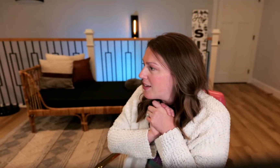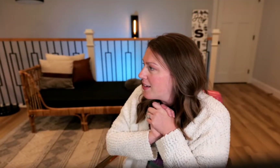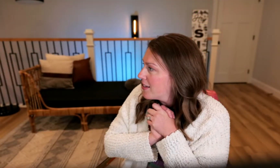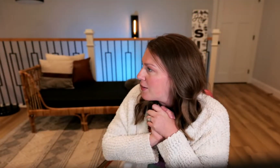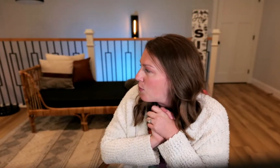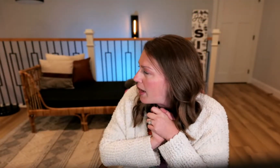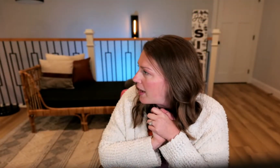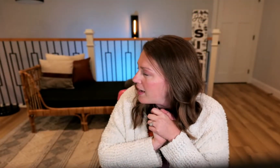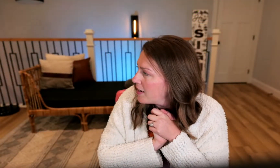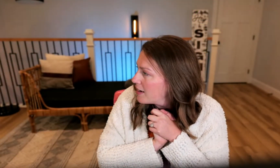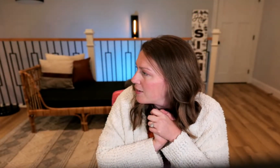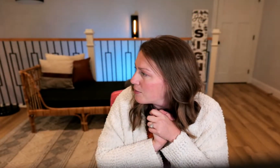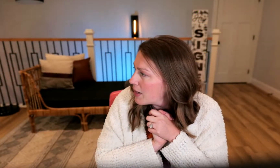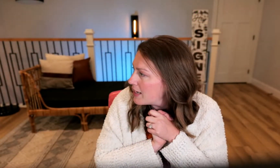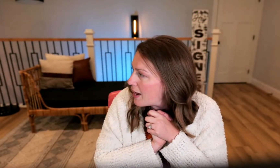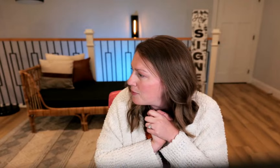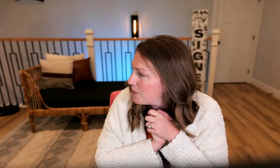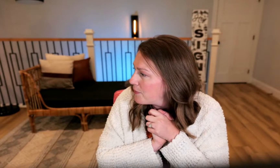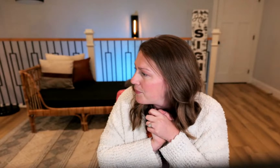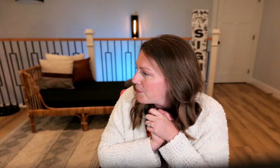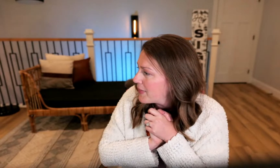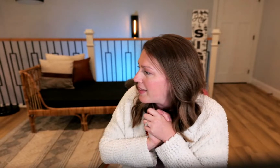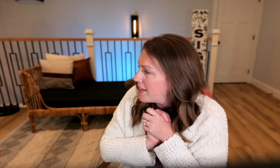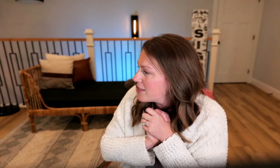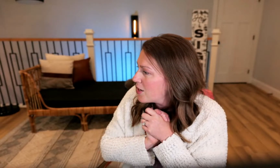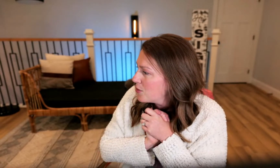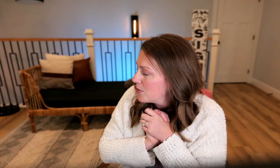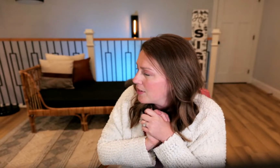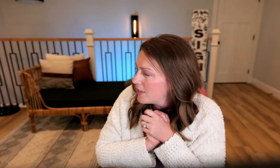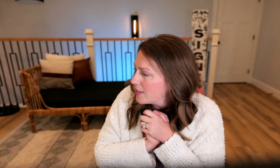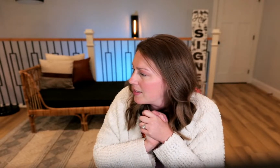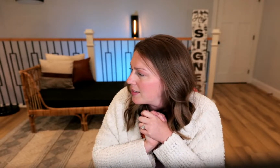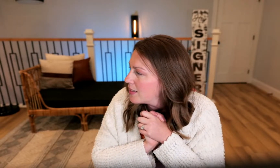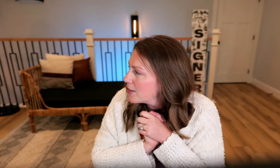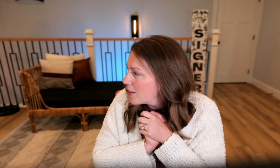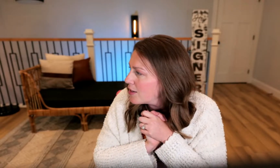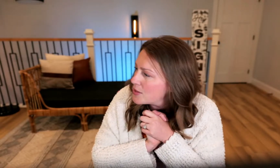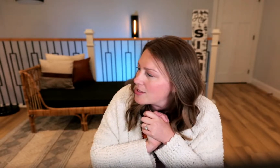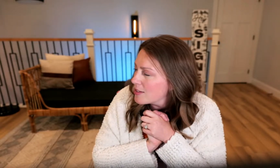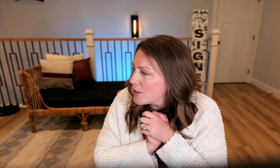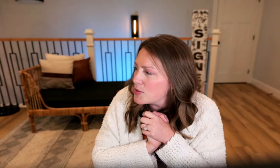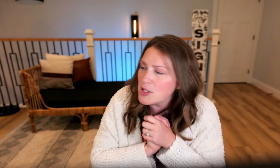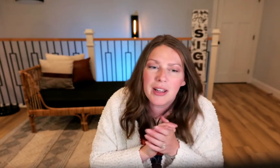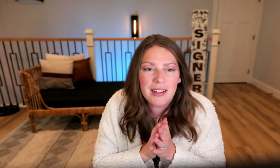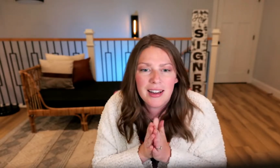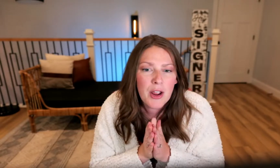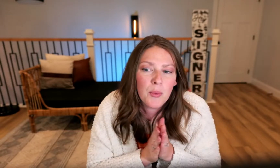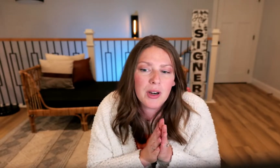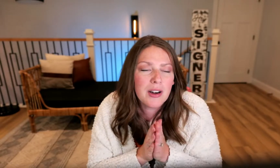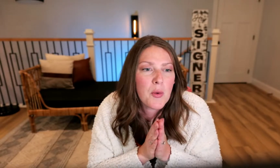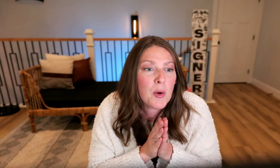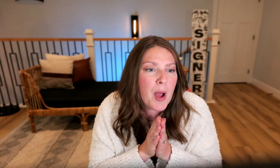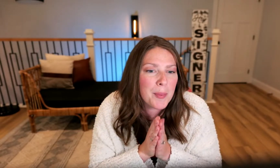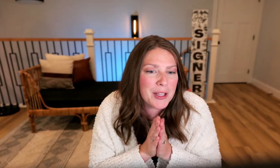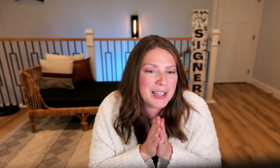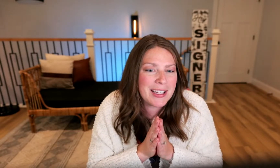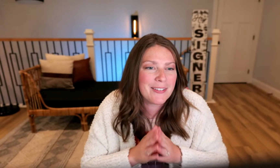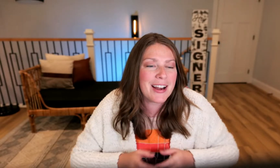the giveaway ready now? I think so. Close to it. We're populating it right